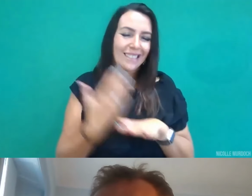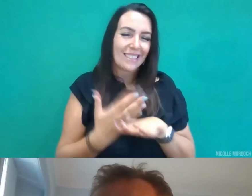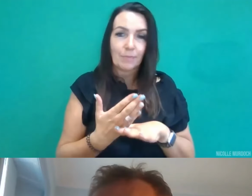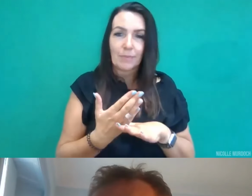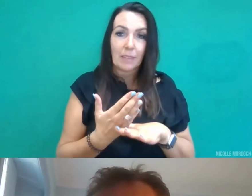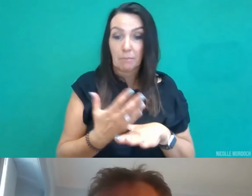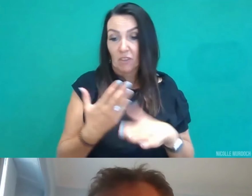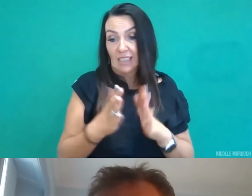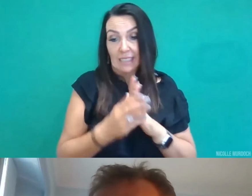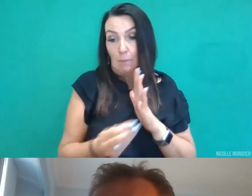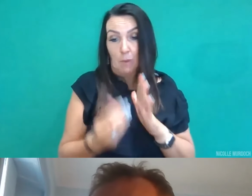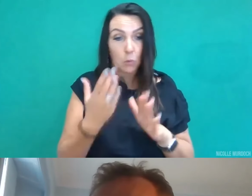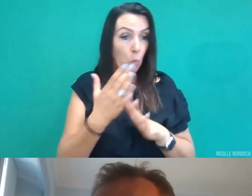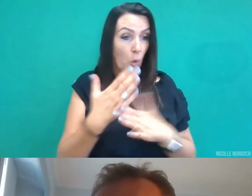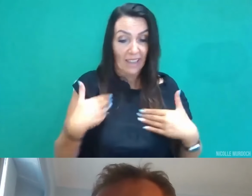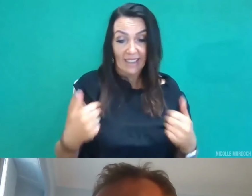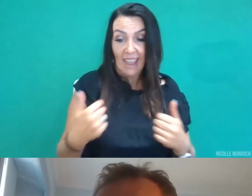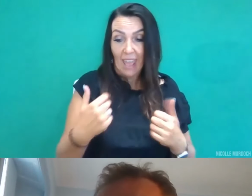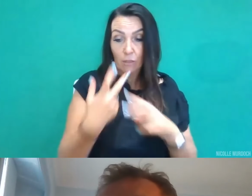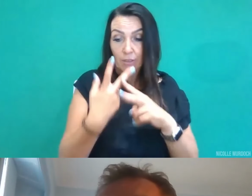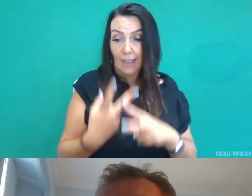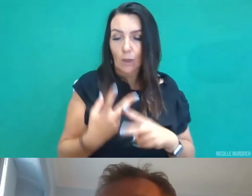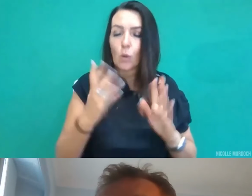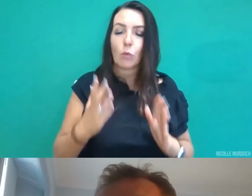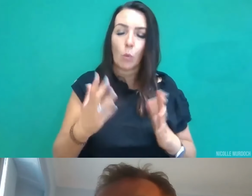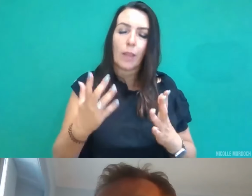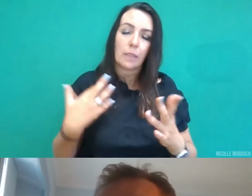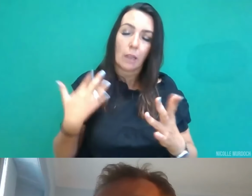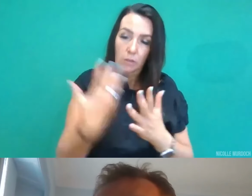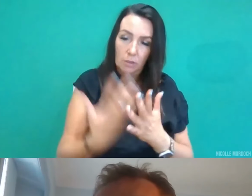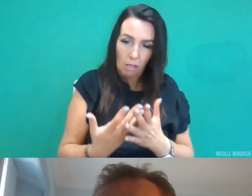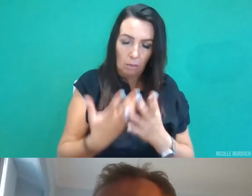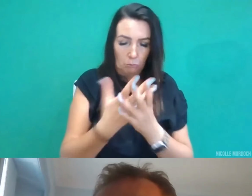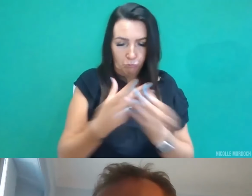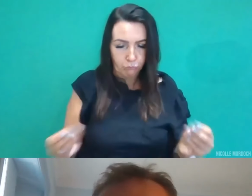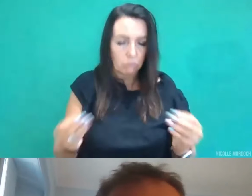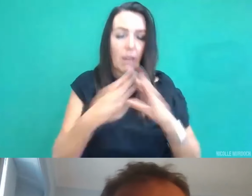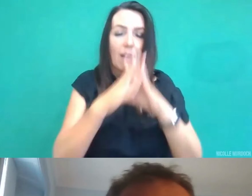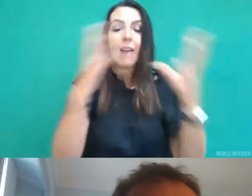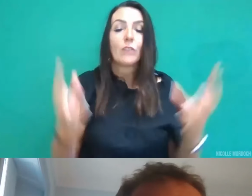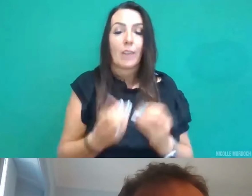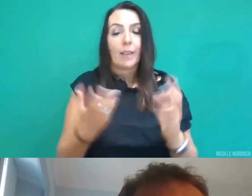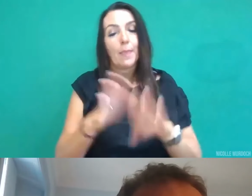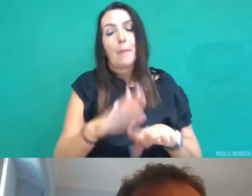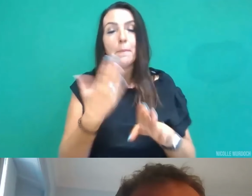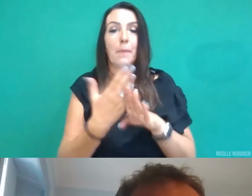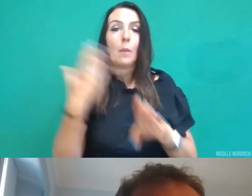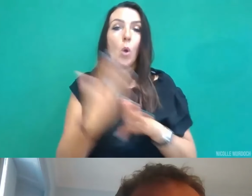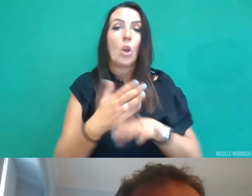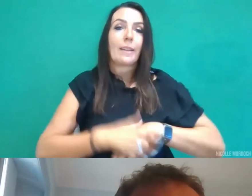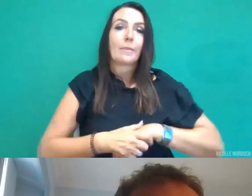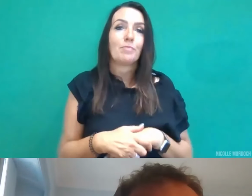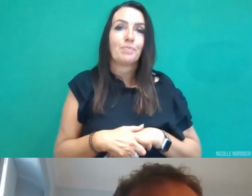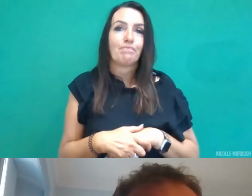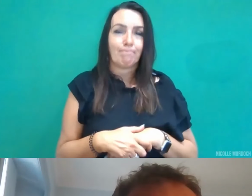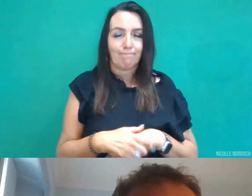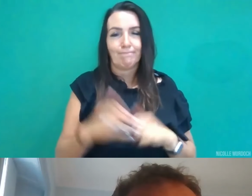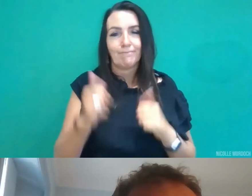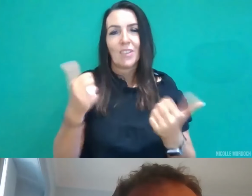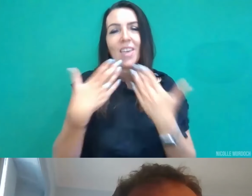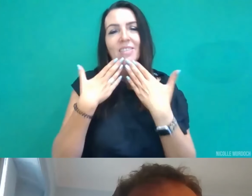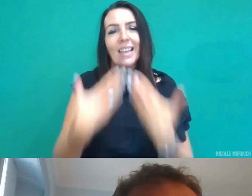until all the lesions, including the covered ones, were healed. I hope that's clear. Great. Thanks very much,